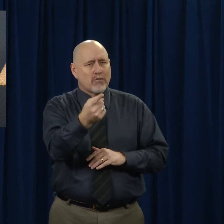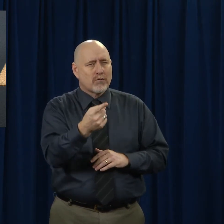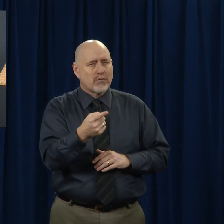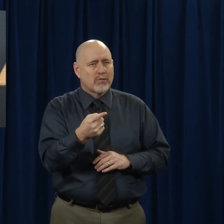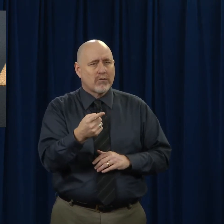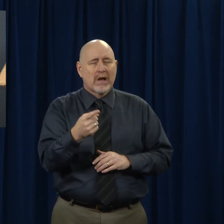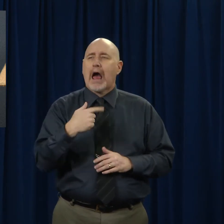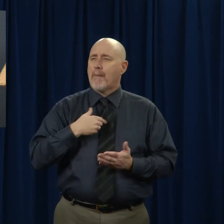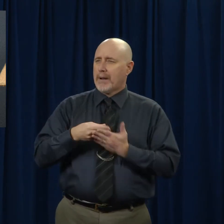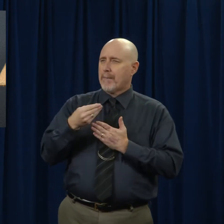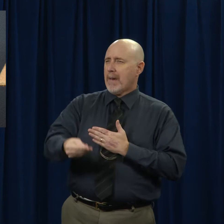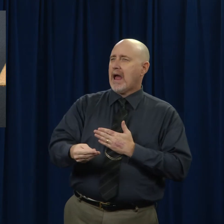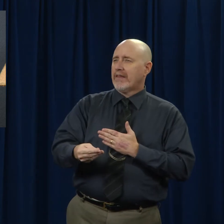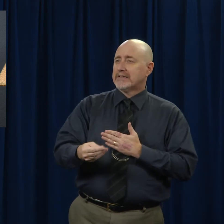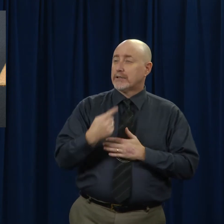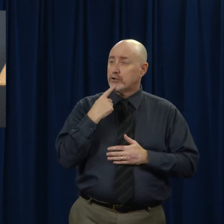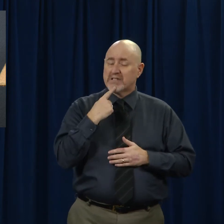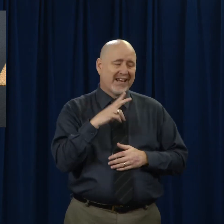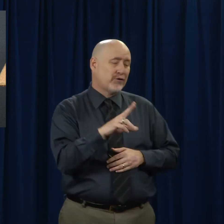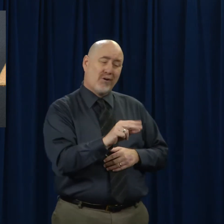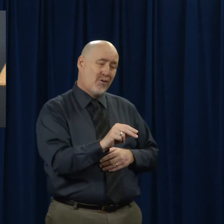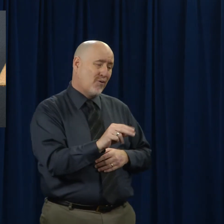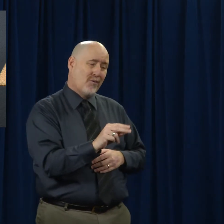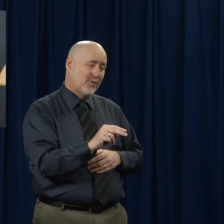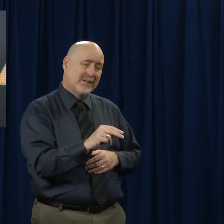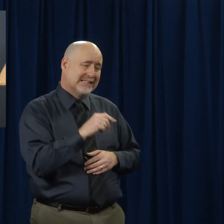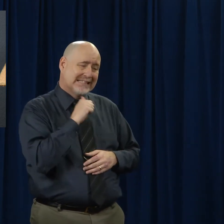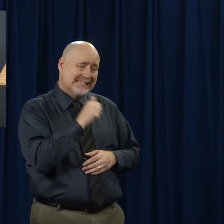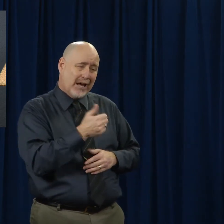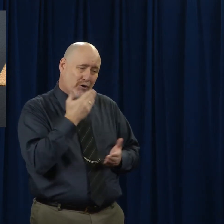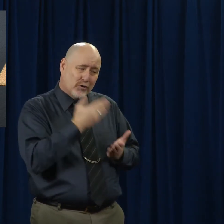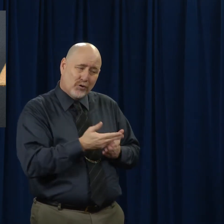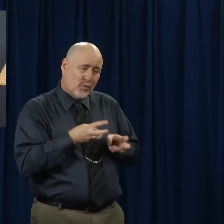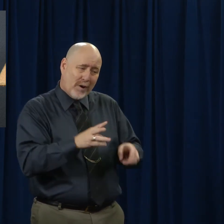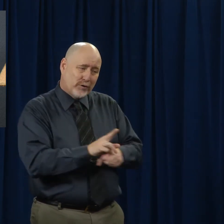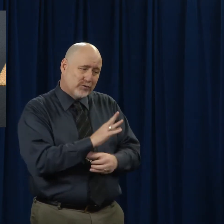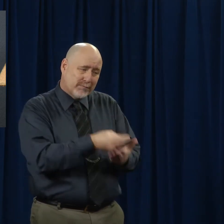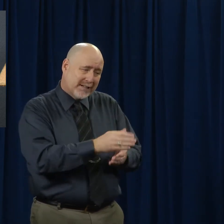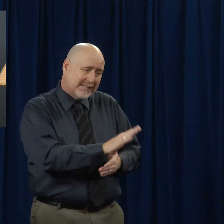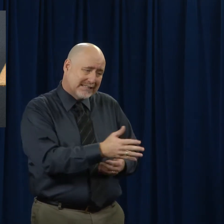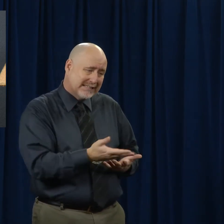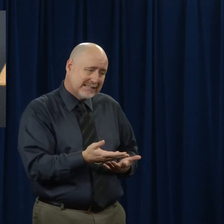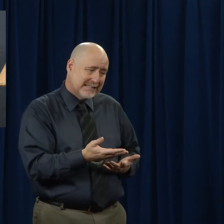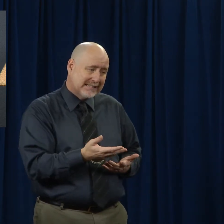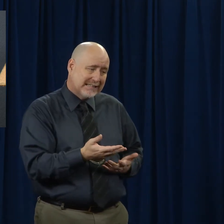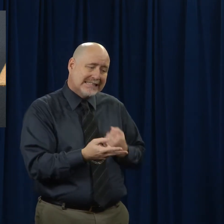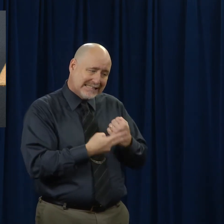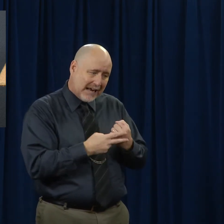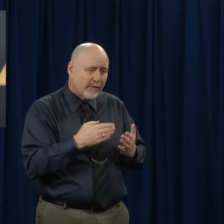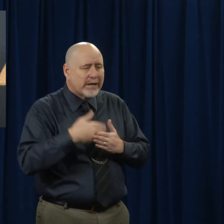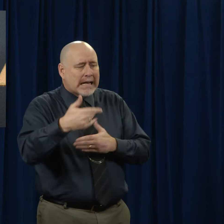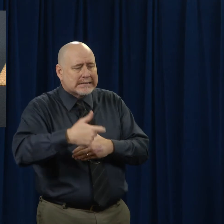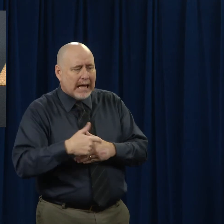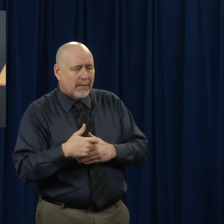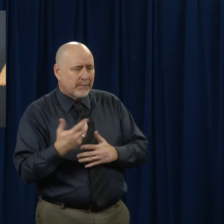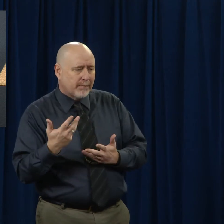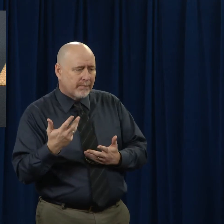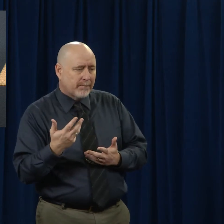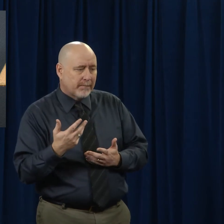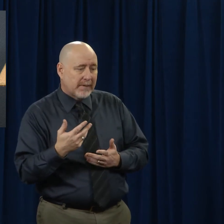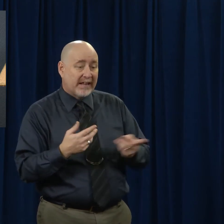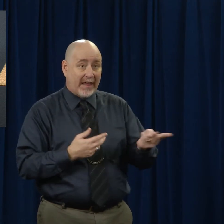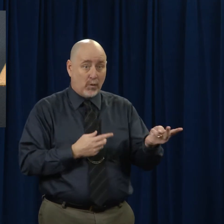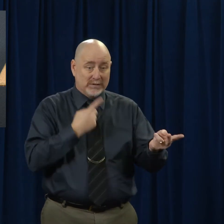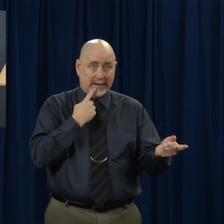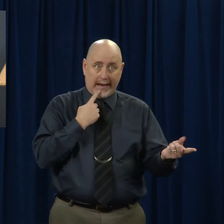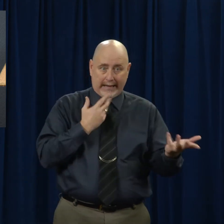you, "I'm going to buy this thing," and you say, no, that's not a good way to use your money. You need to save your money till next time. And he or